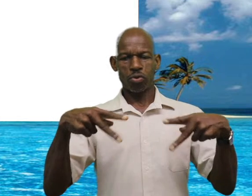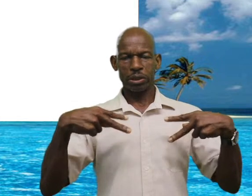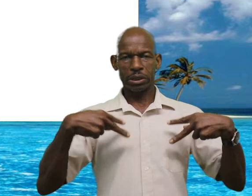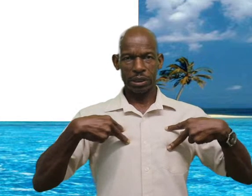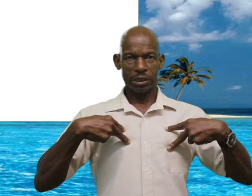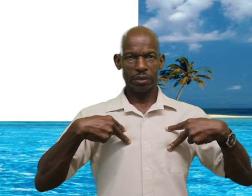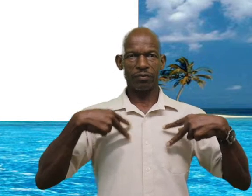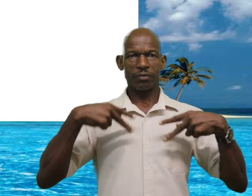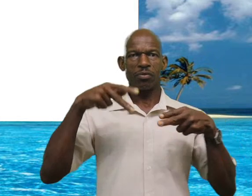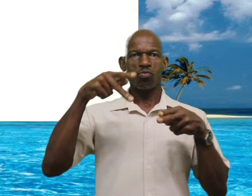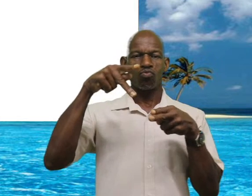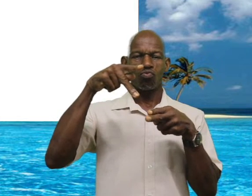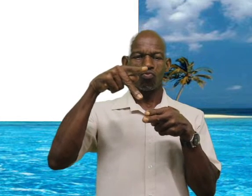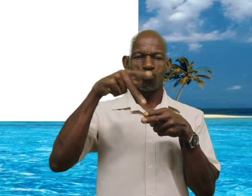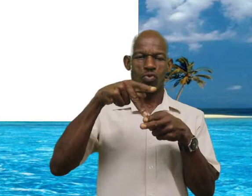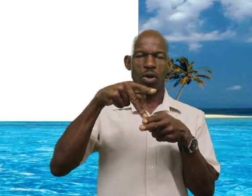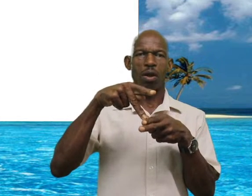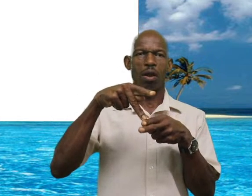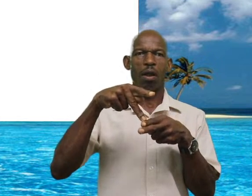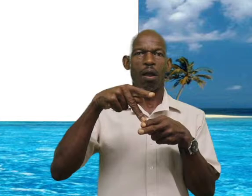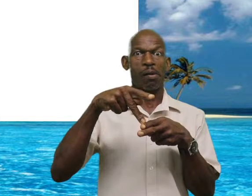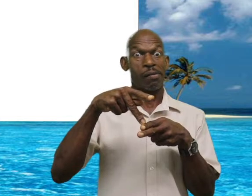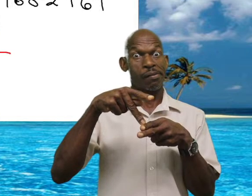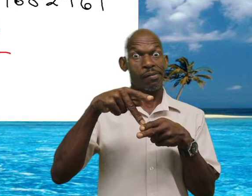The same thing.